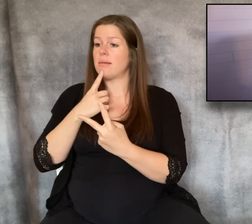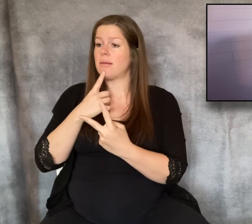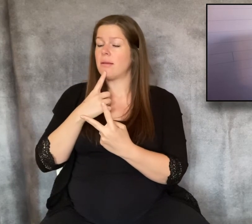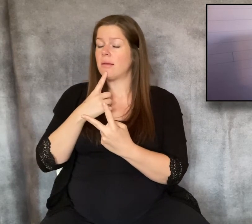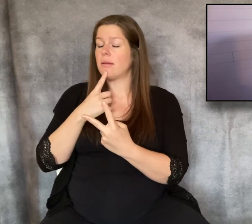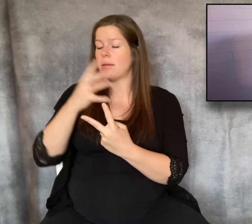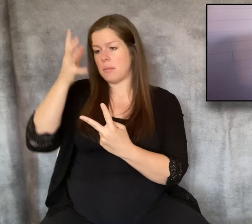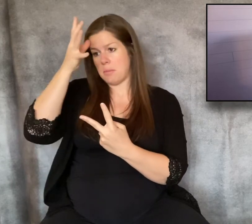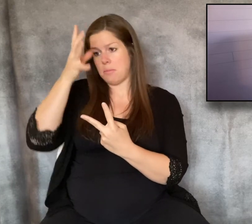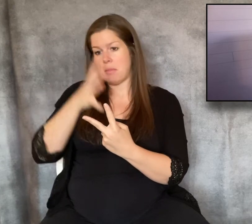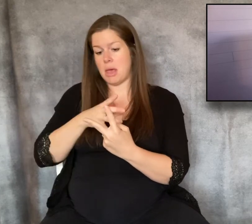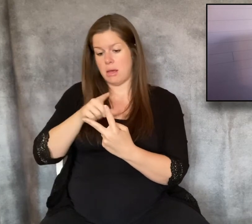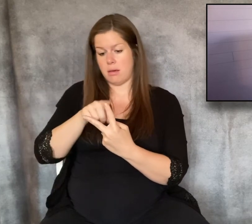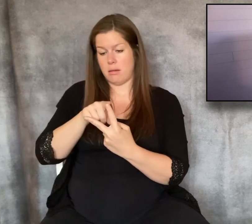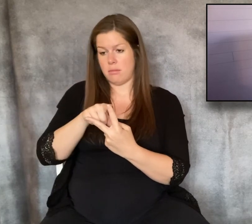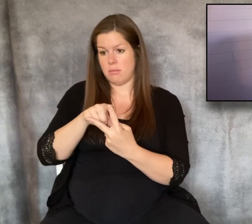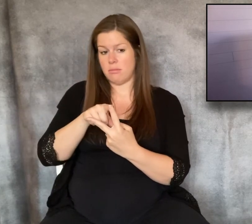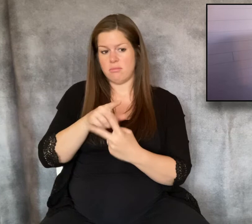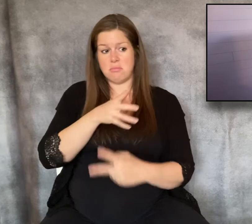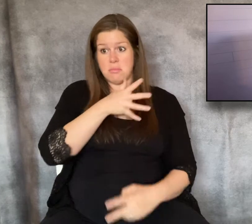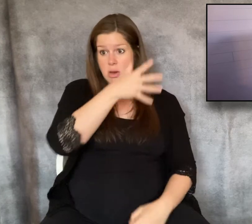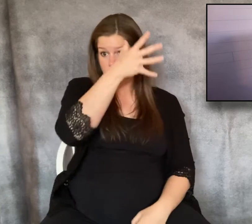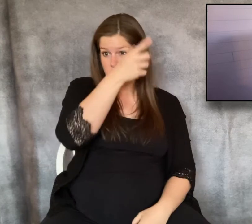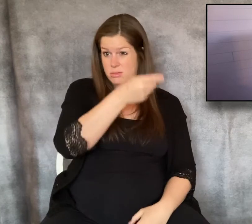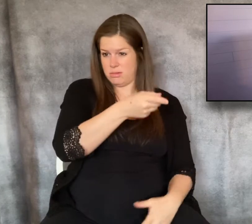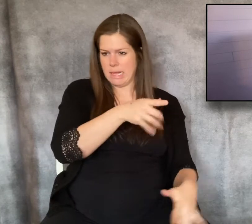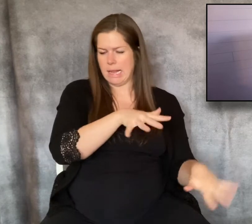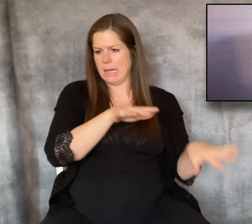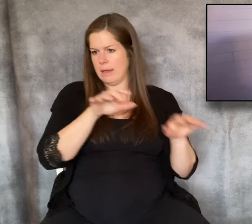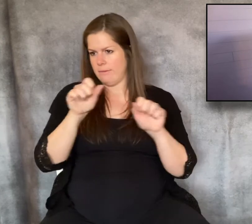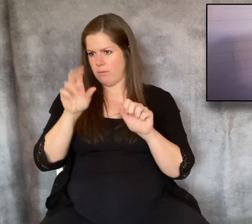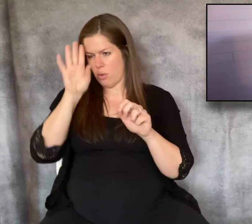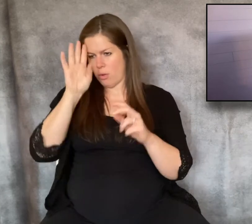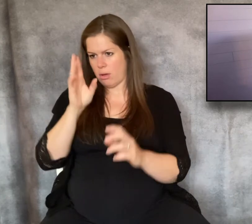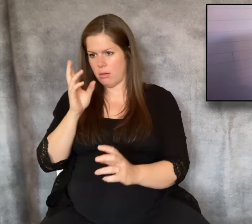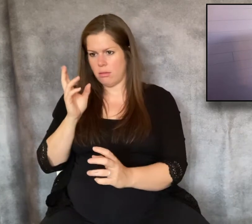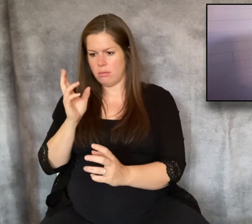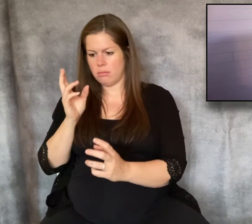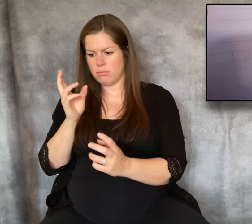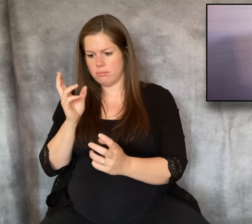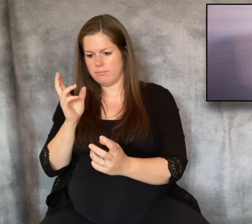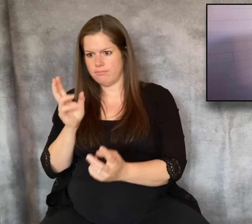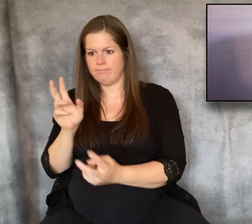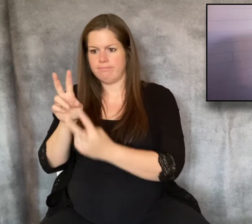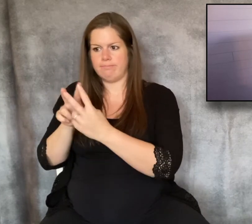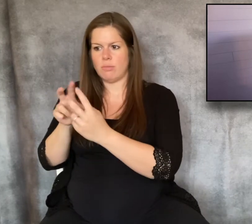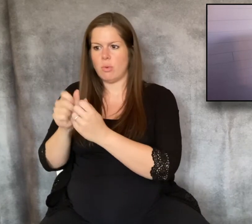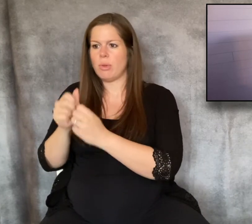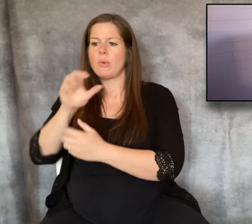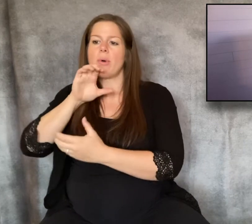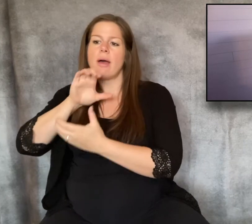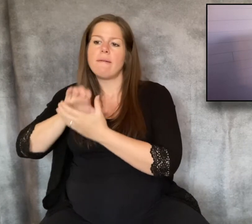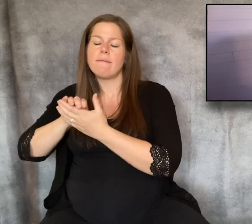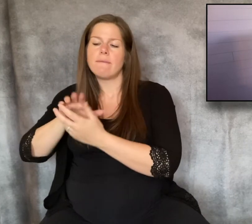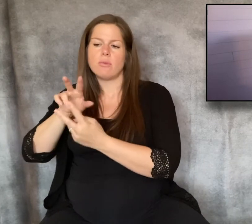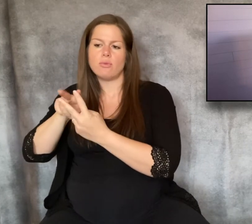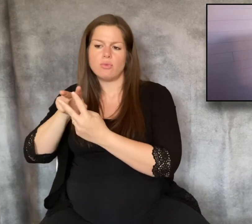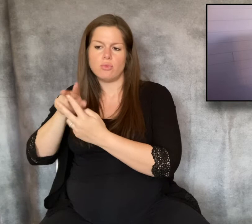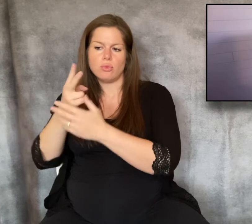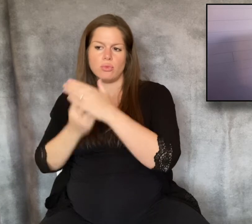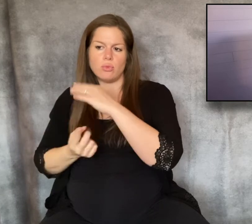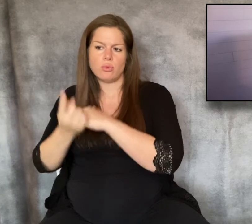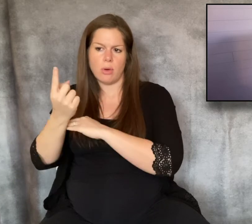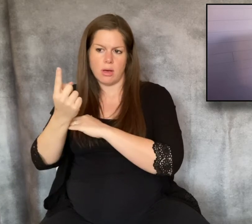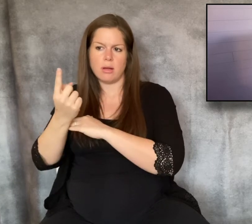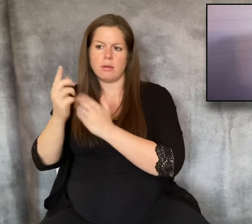his father and his mother and hold fast to his wife. That holding fast, you stay together, and the